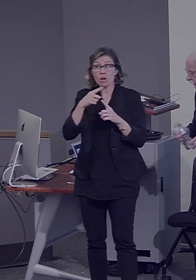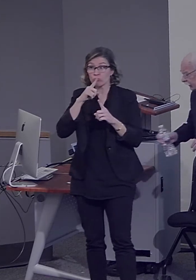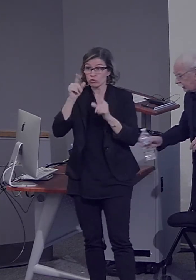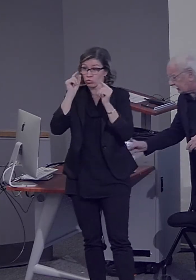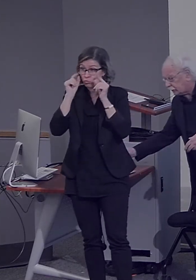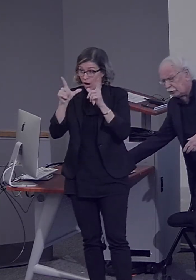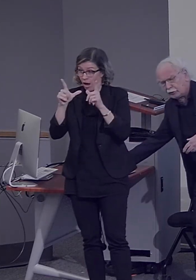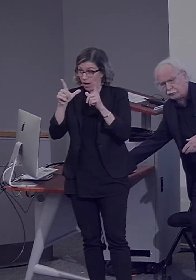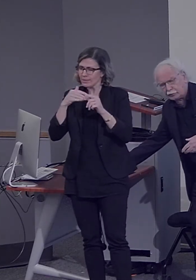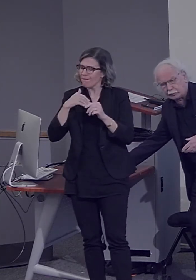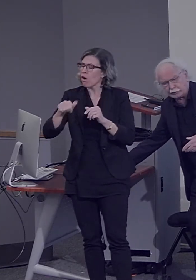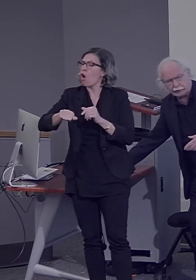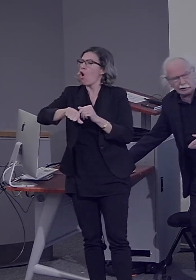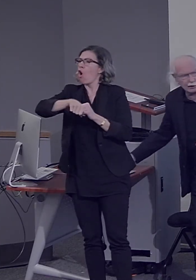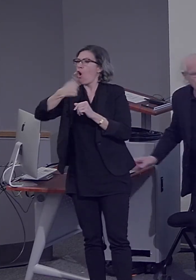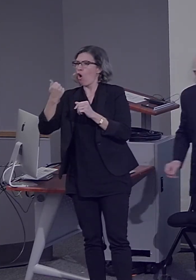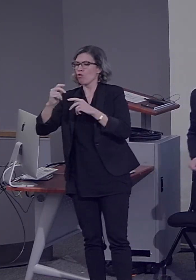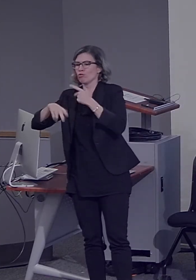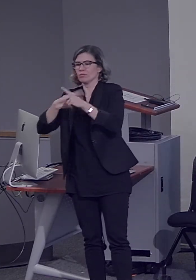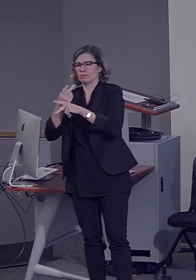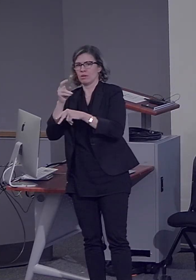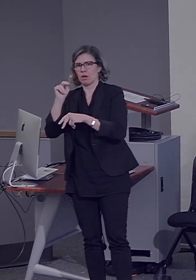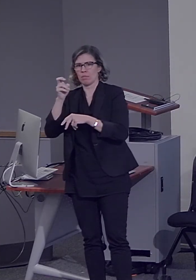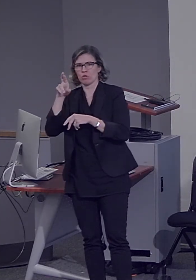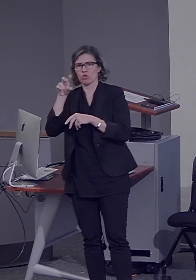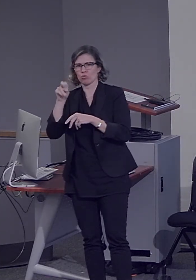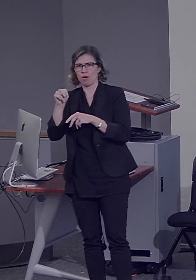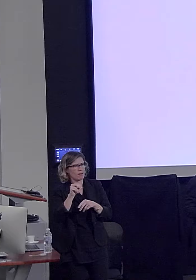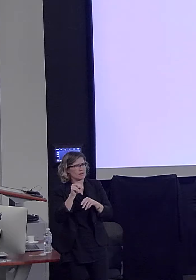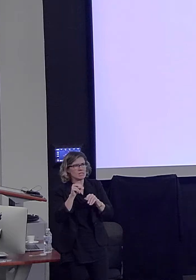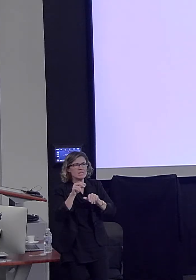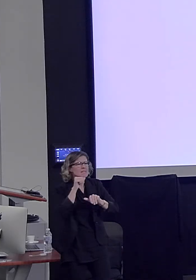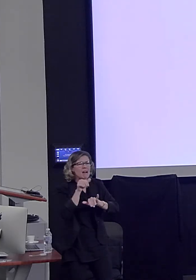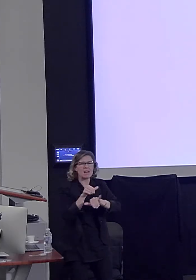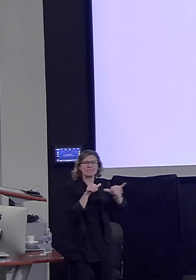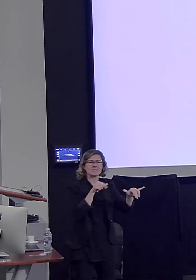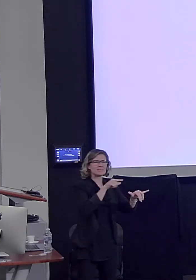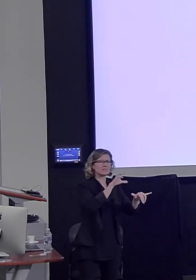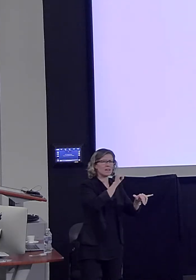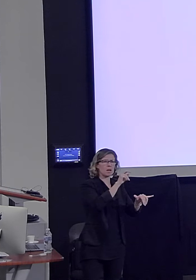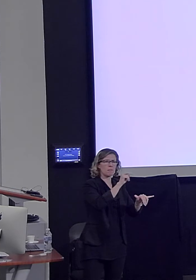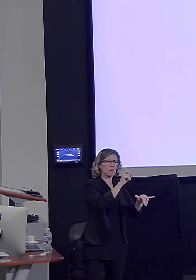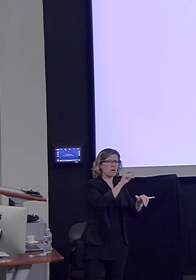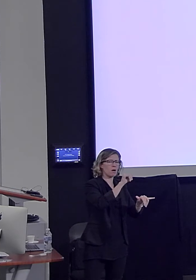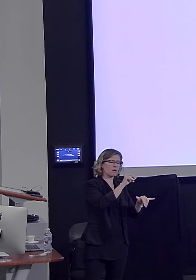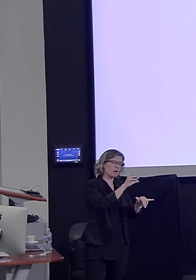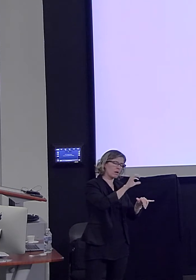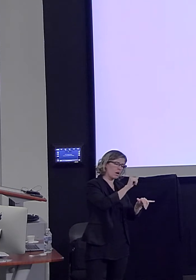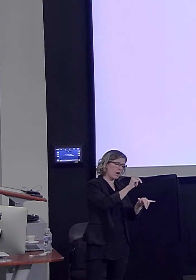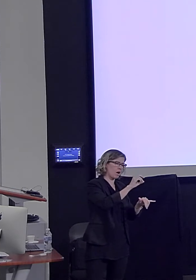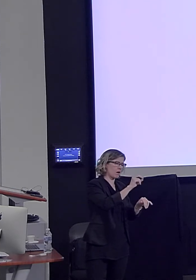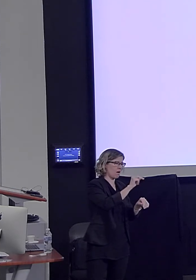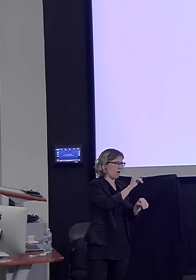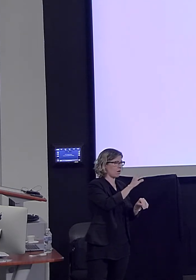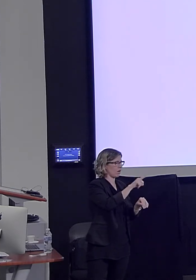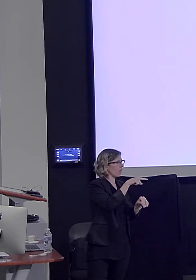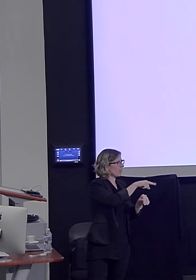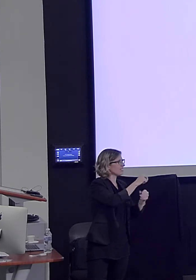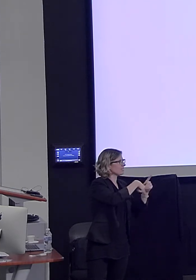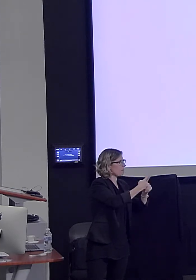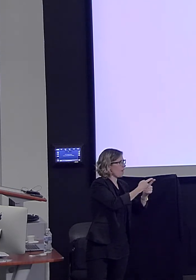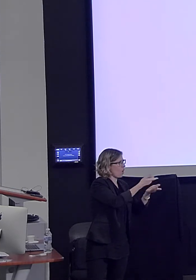were another category of neurons which were not interested in objects, but in the action. If you look here